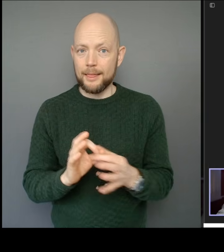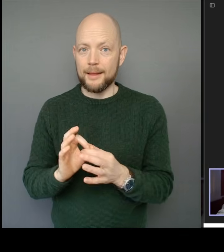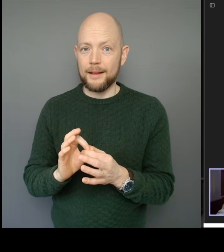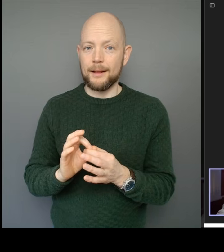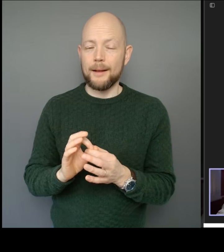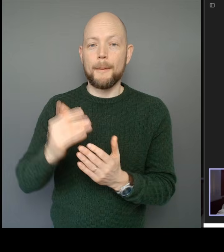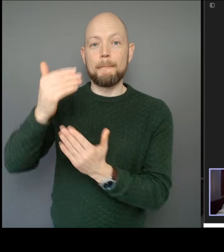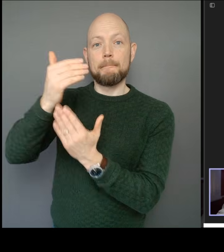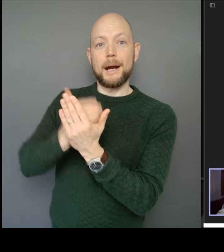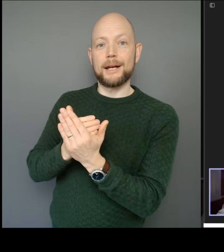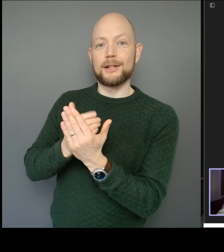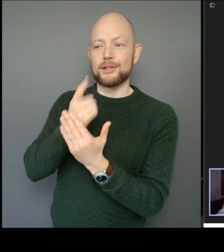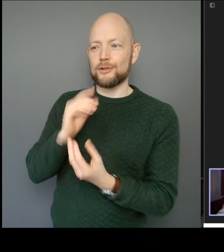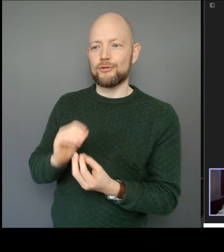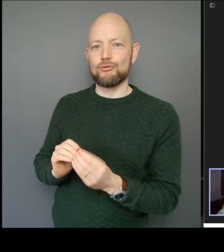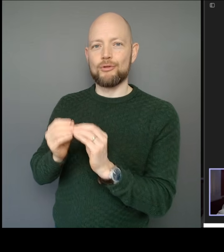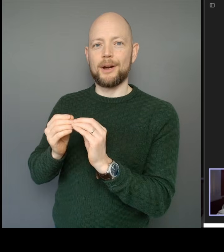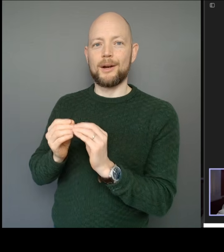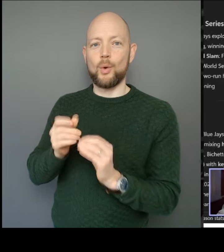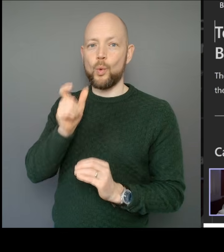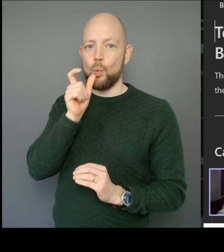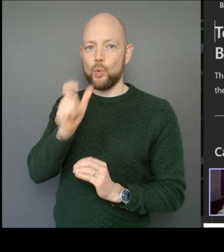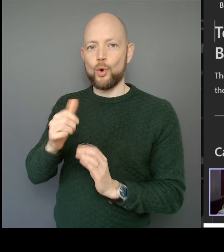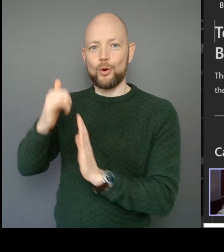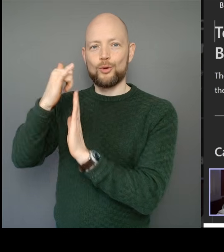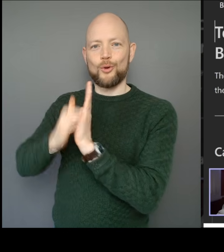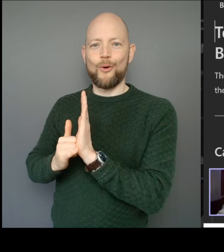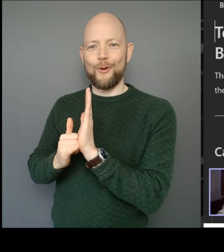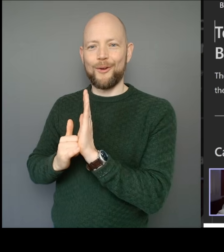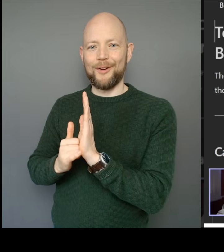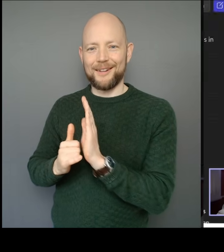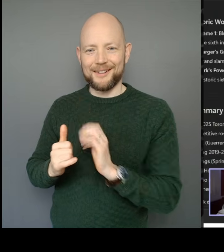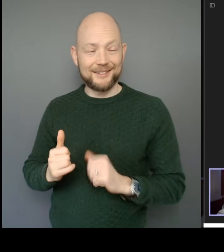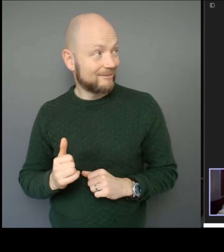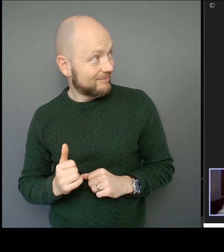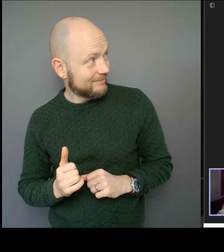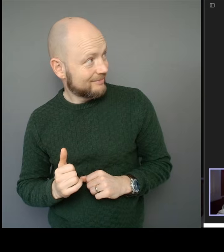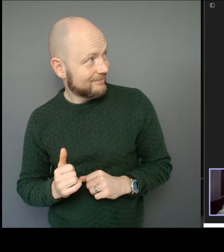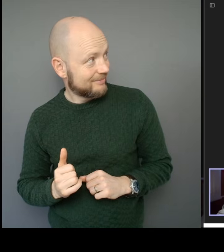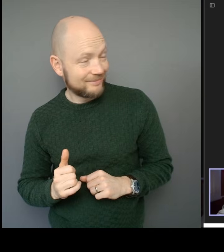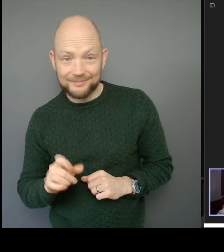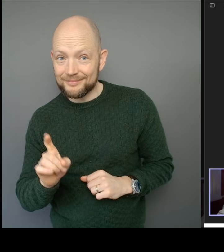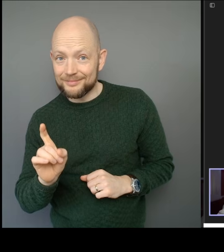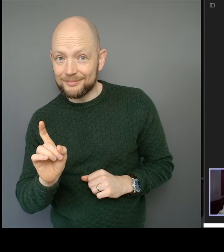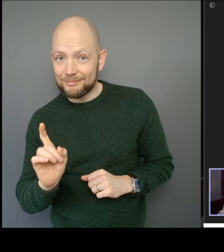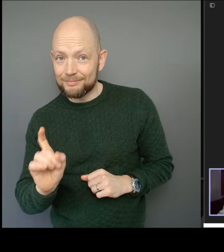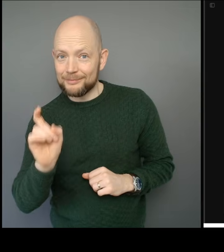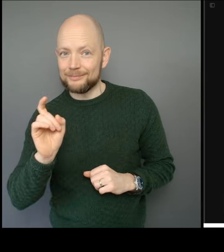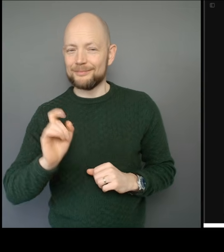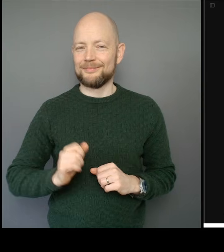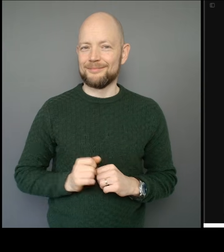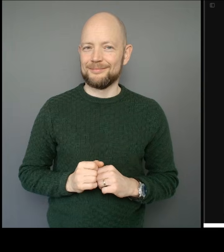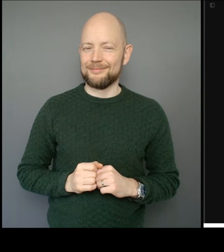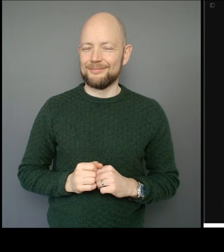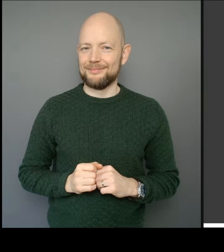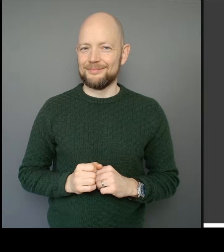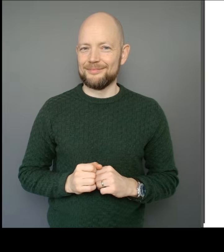there, I can export it to a Word document, which is this icon right here up along the top. So I'm going to select Word.